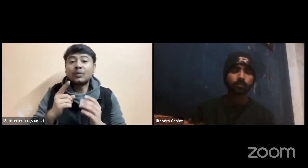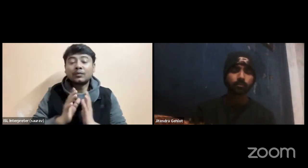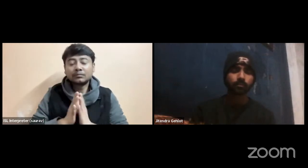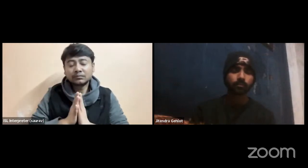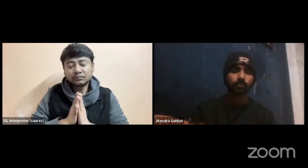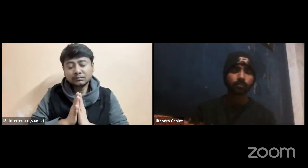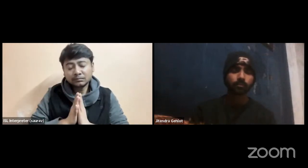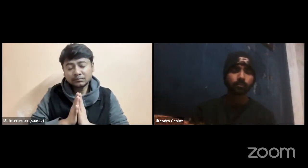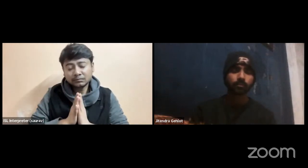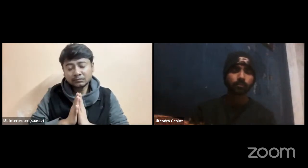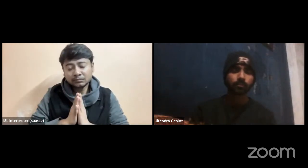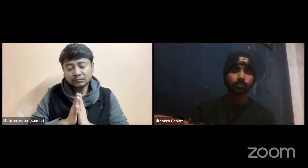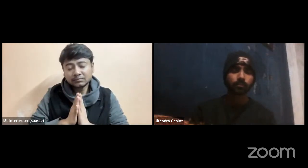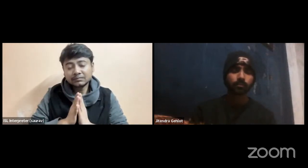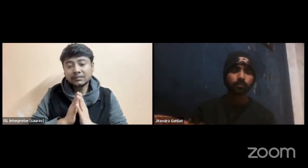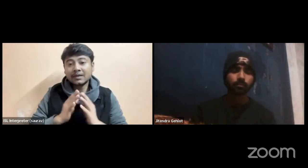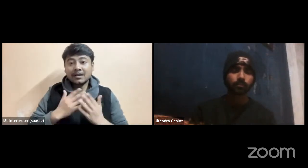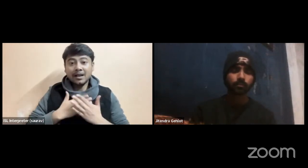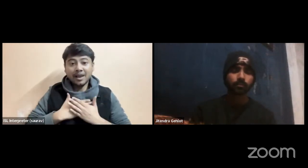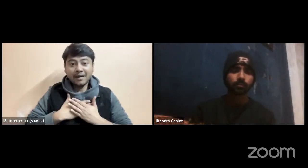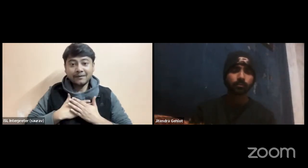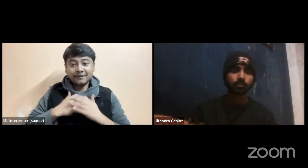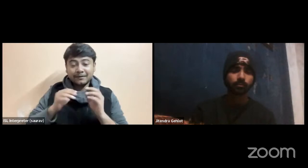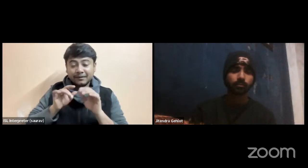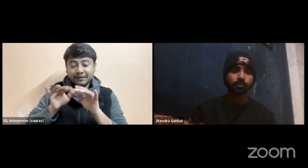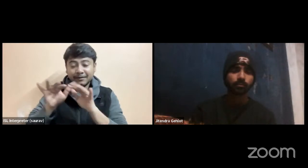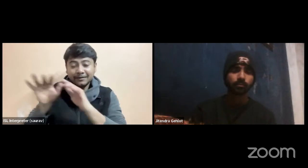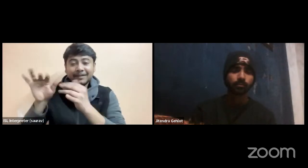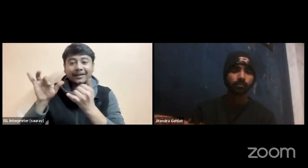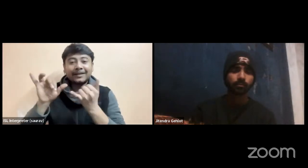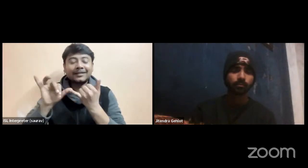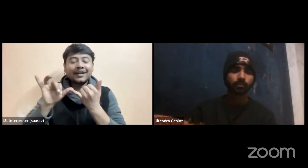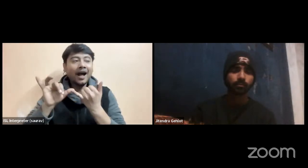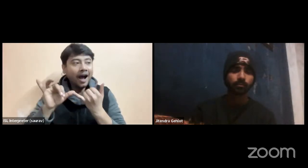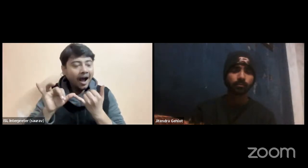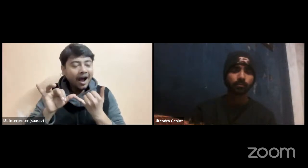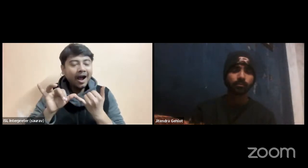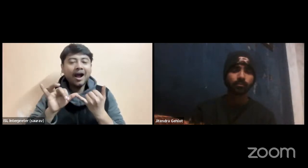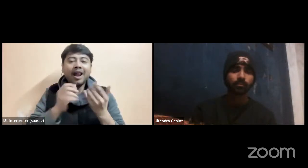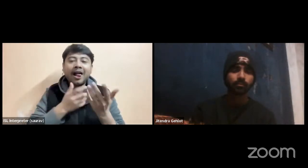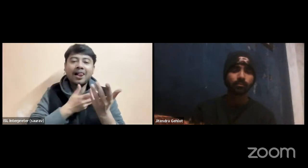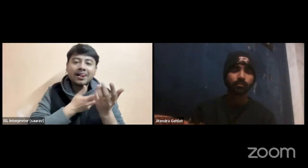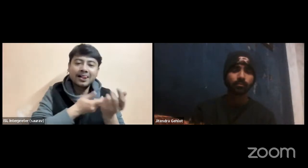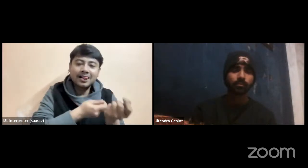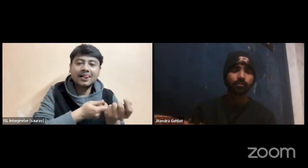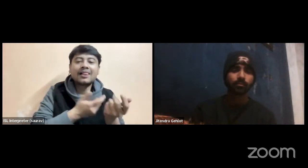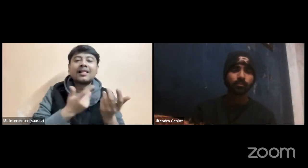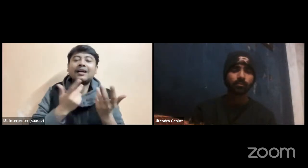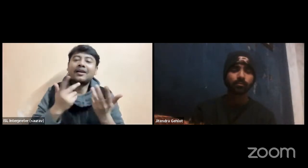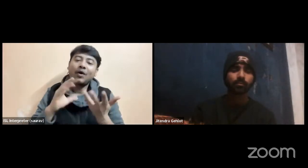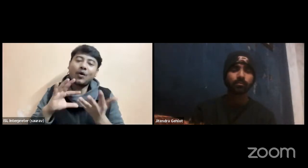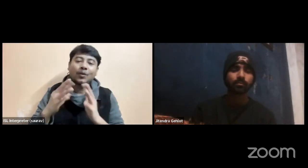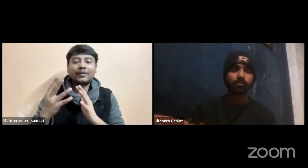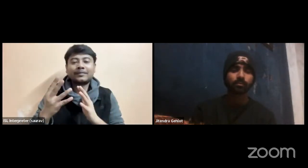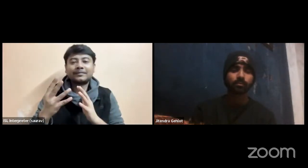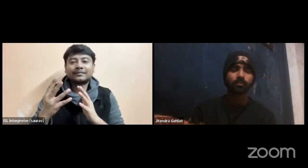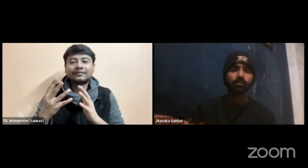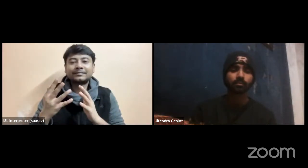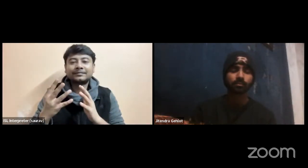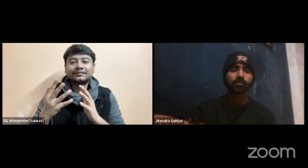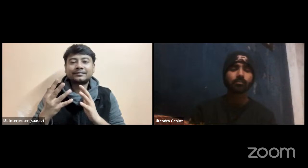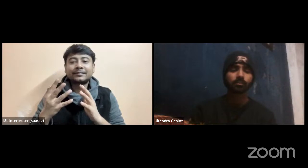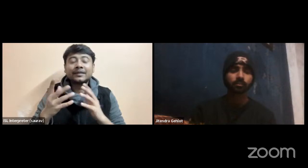he saw that the love of Radharani and love of Rukmini Devi, I am not able to